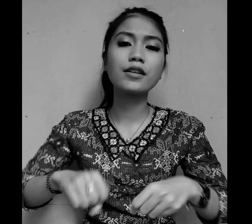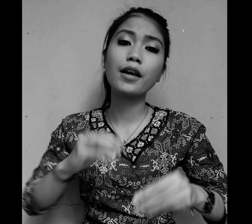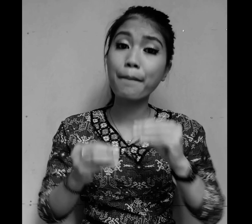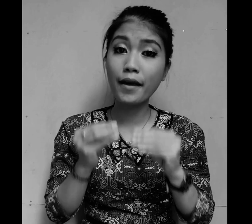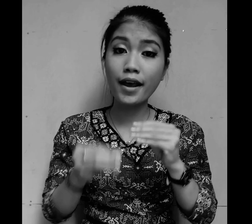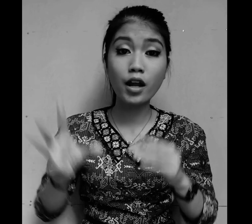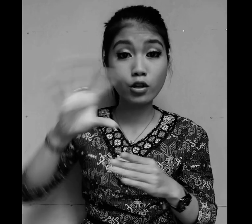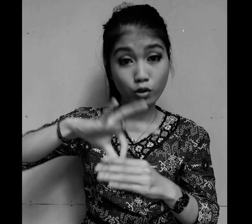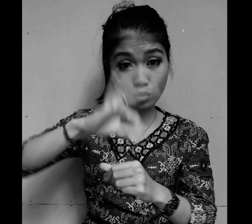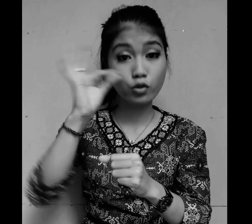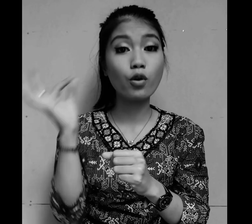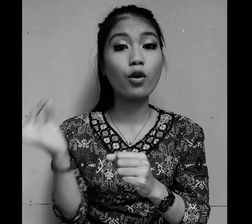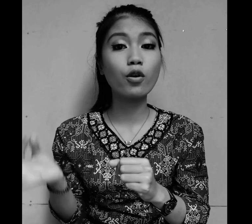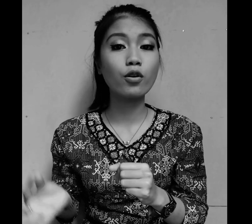Loving can mend your soul.